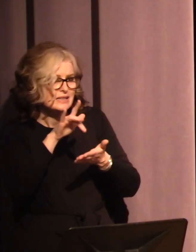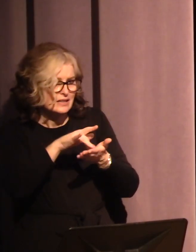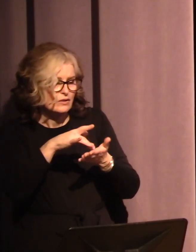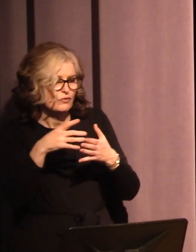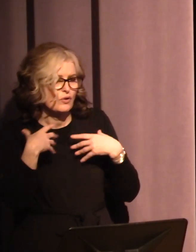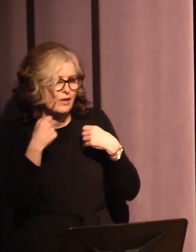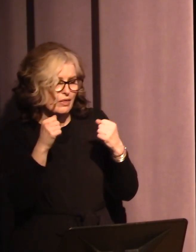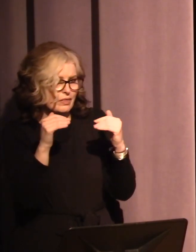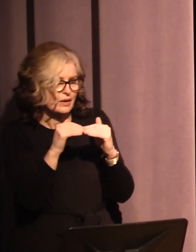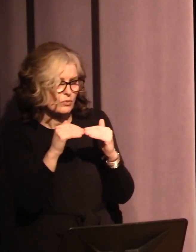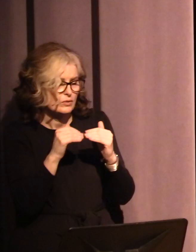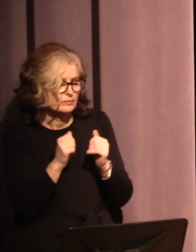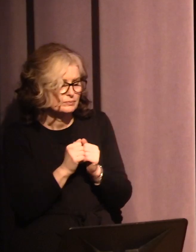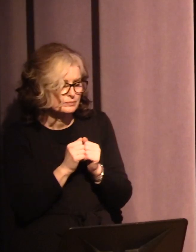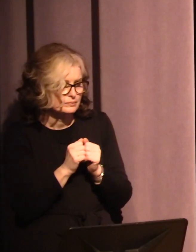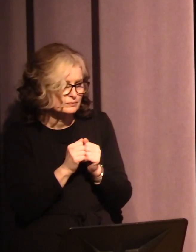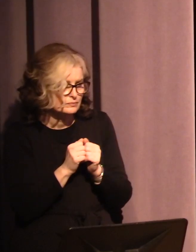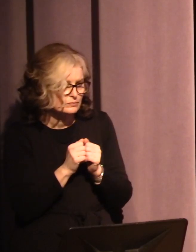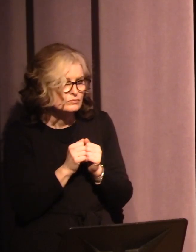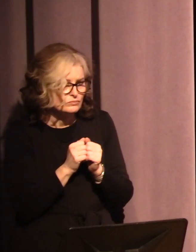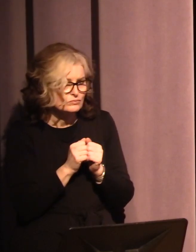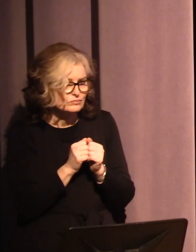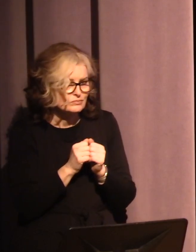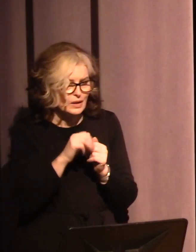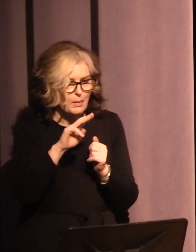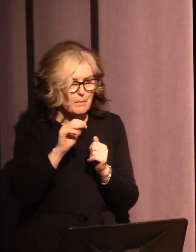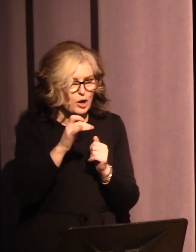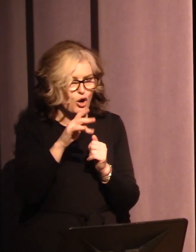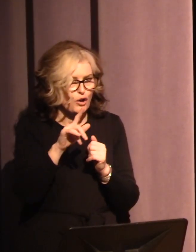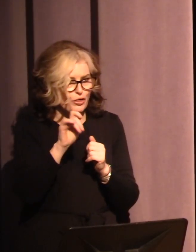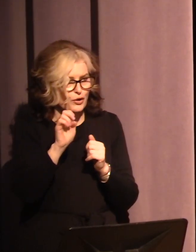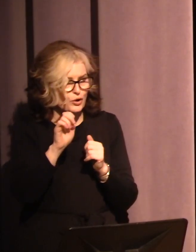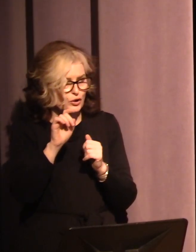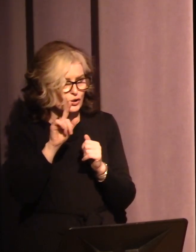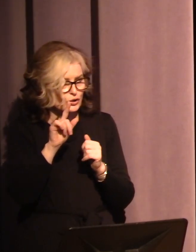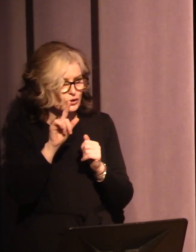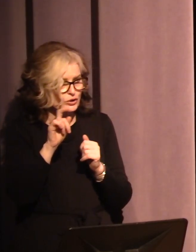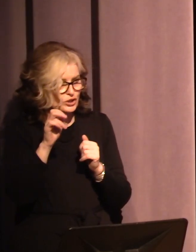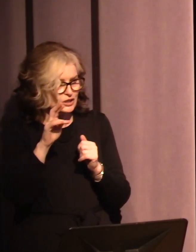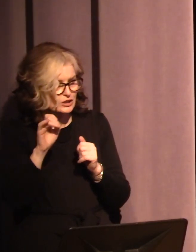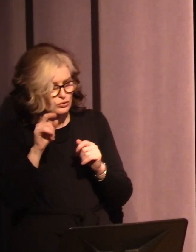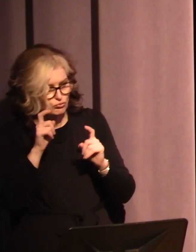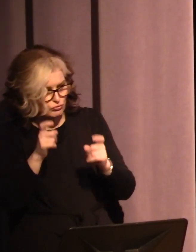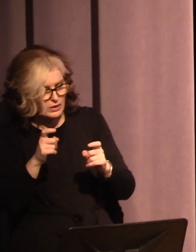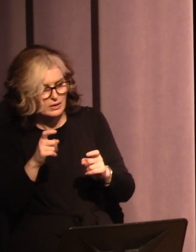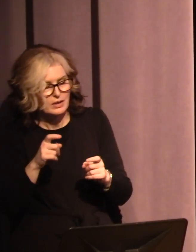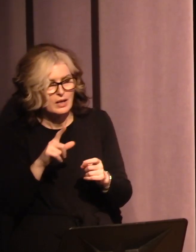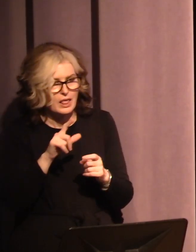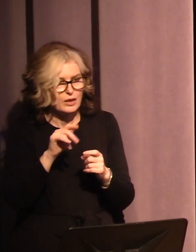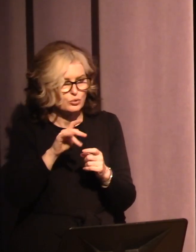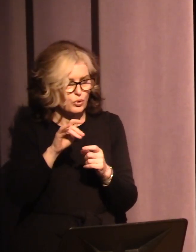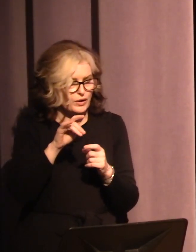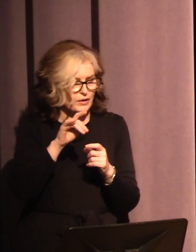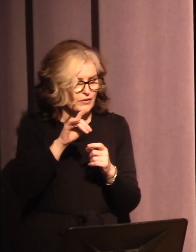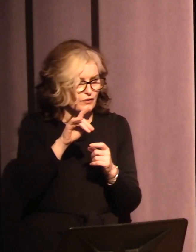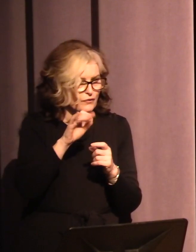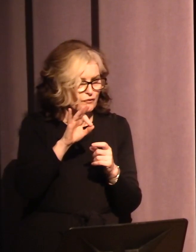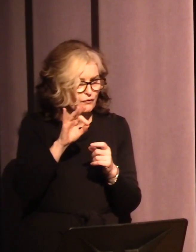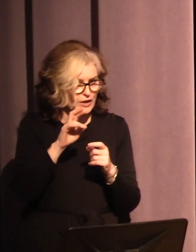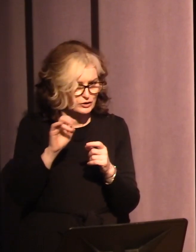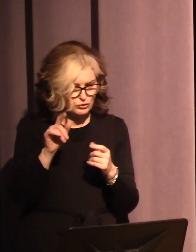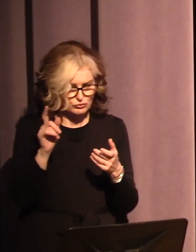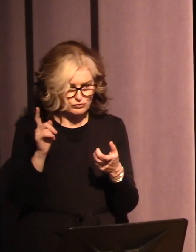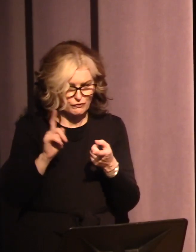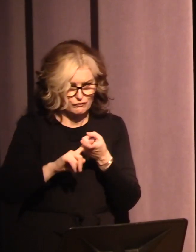Equity. And as fellow MacArthur geniuses, Dr. Cooper and LaToya Ruby Frazier's friendship